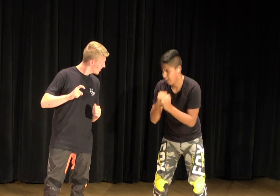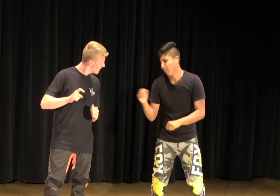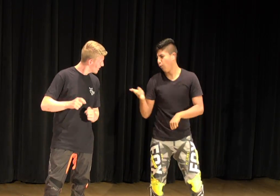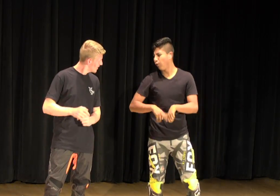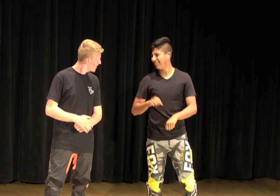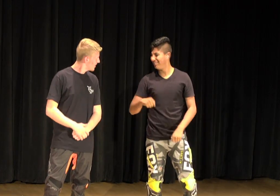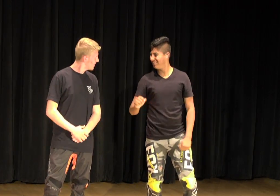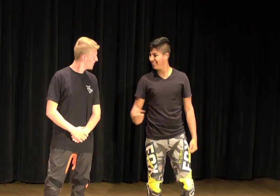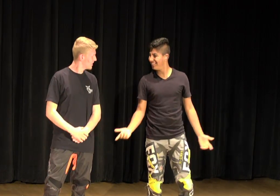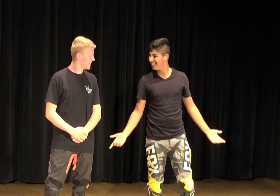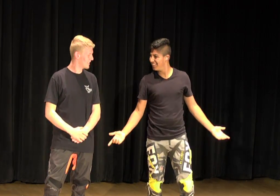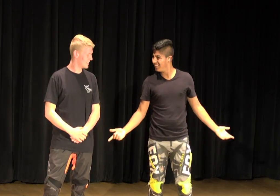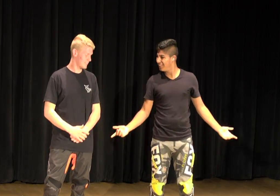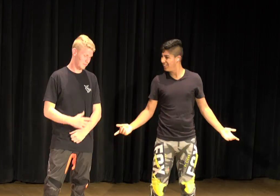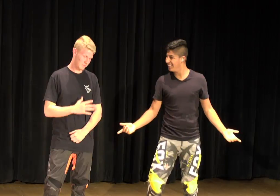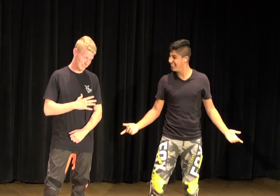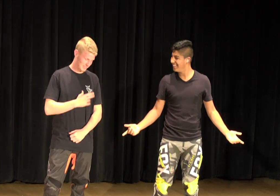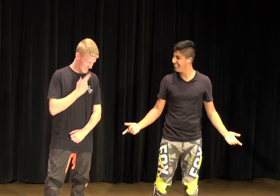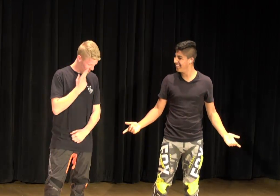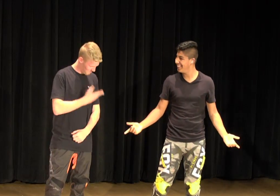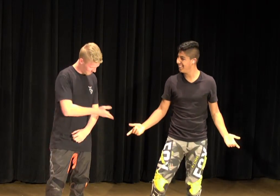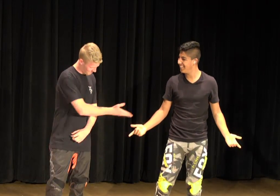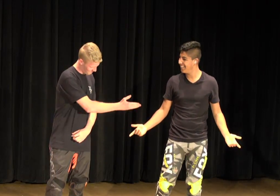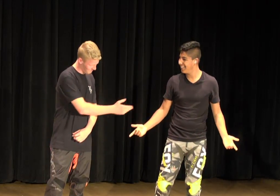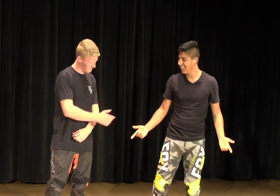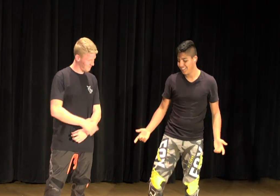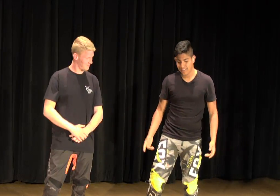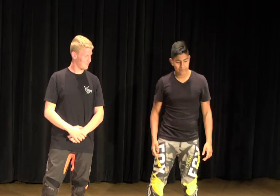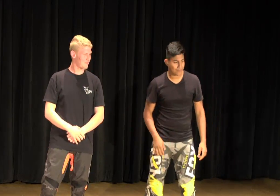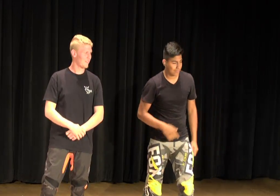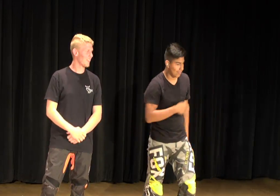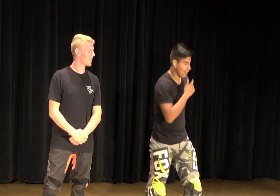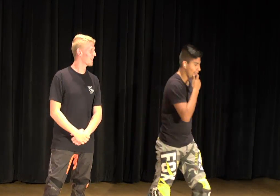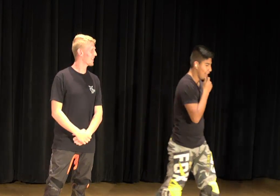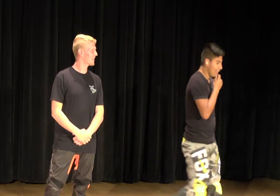bike started? Of course. Okay, let's see it.